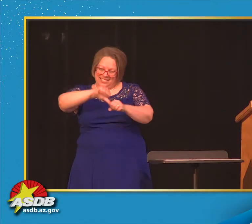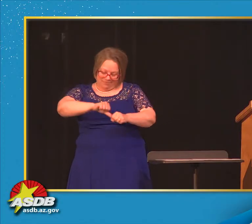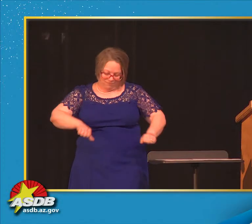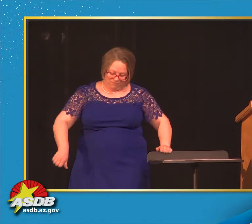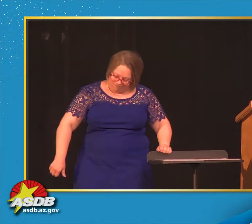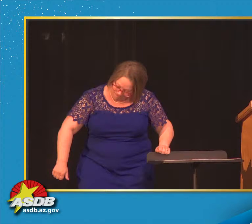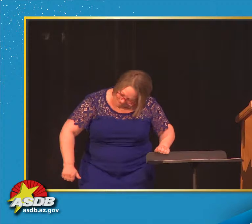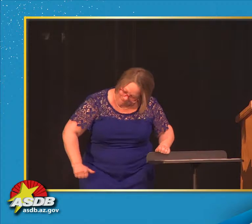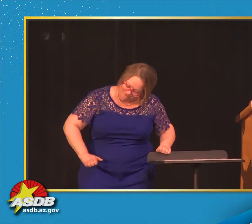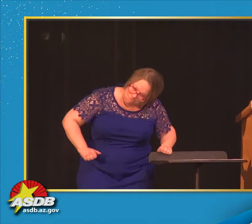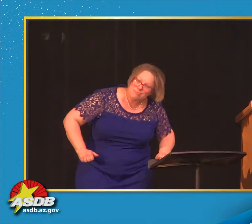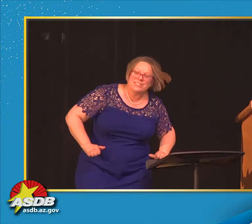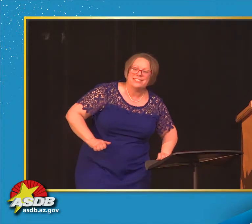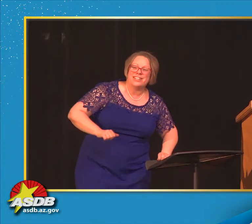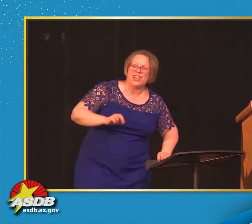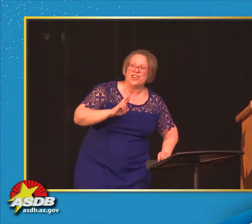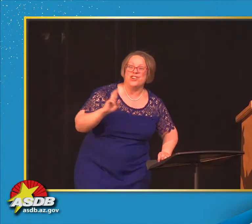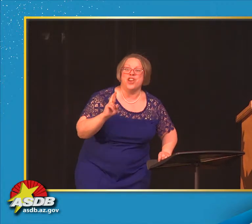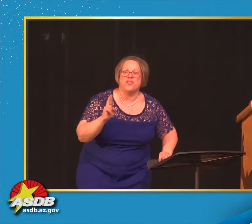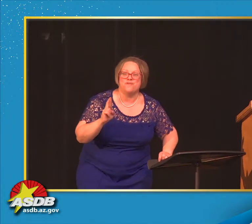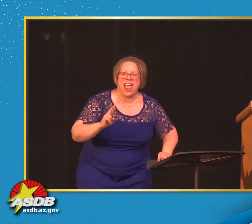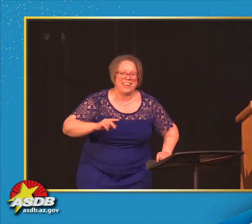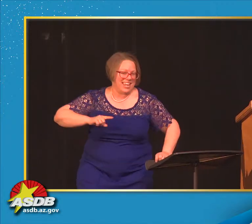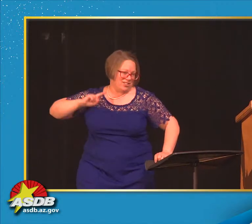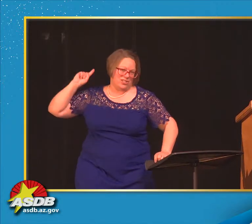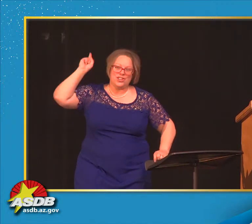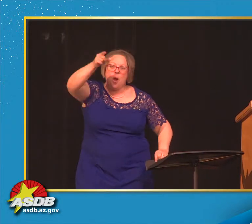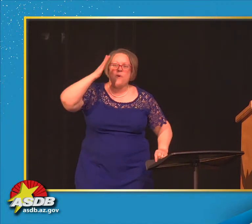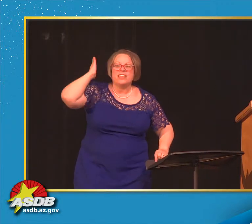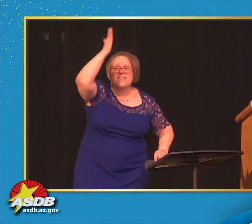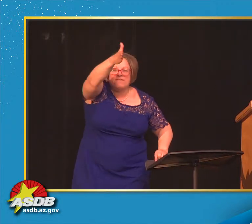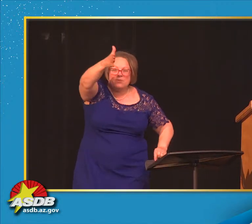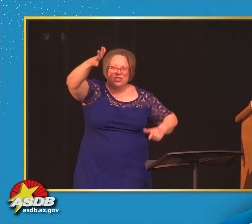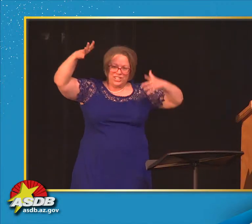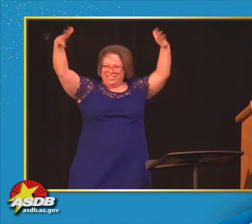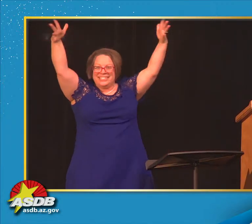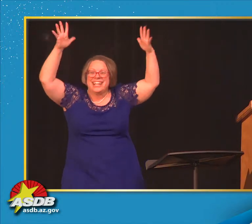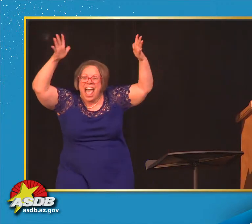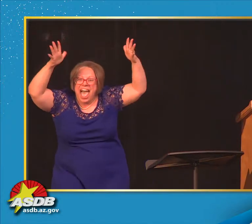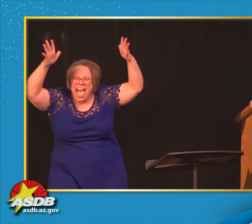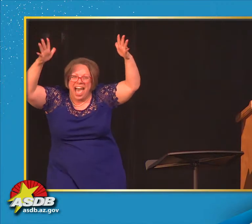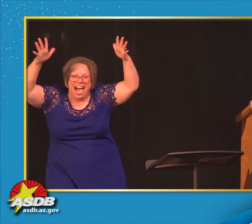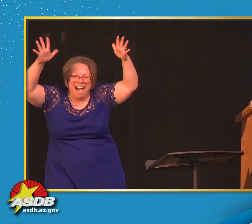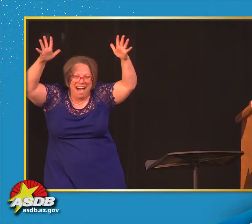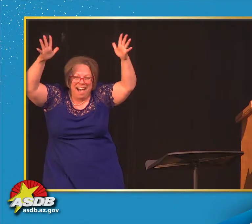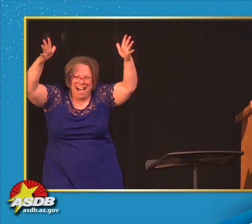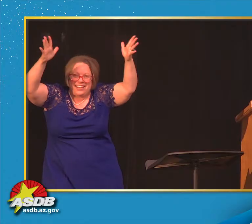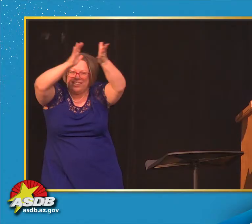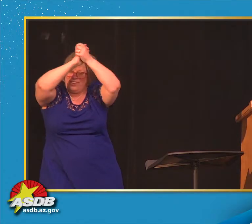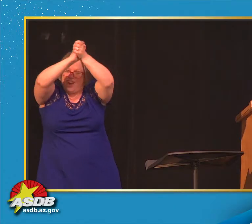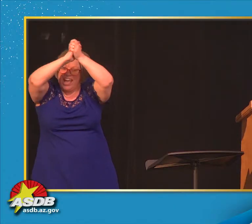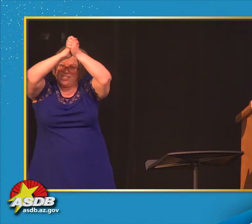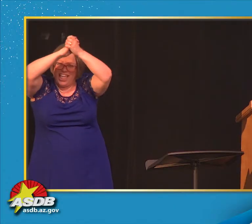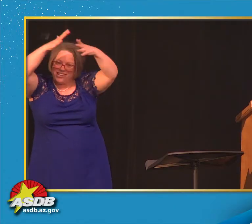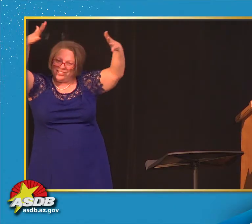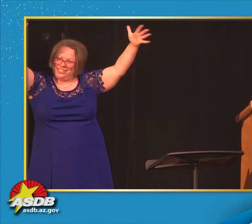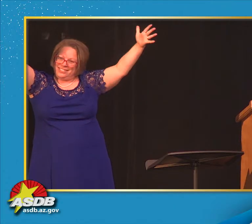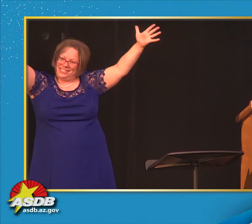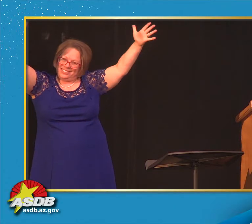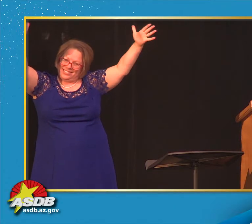Hit the gas and let's go. Go right into the future.